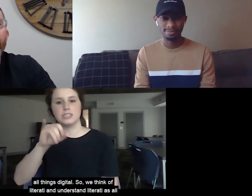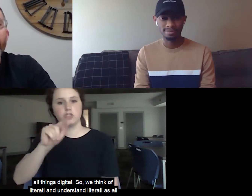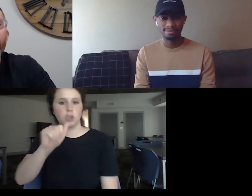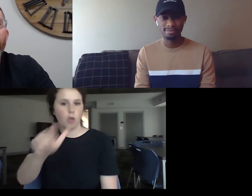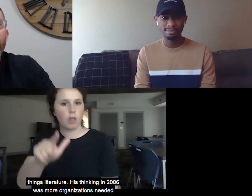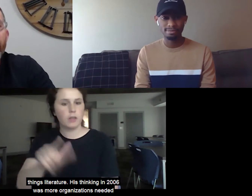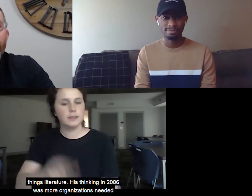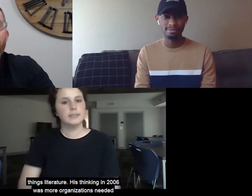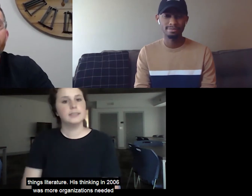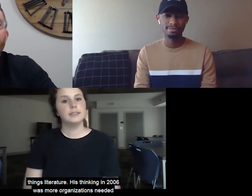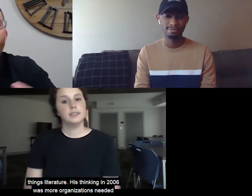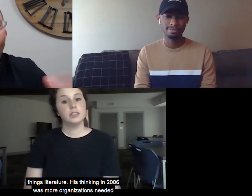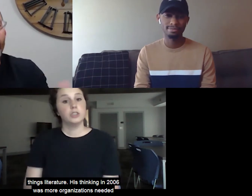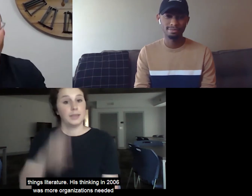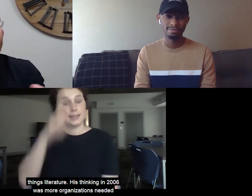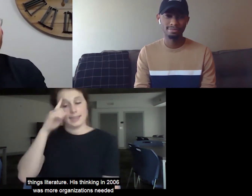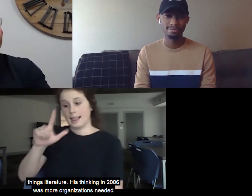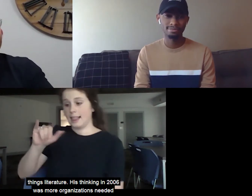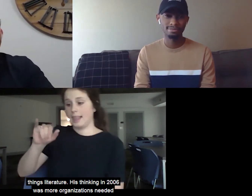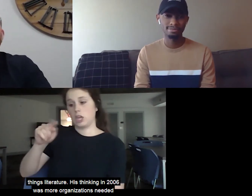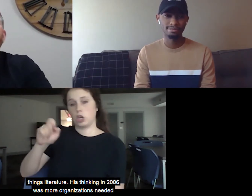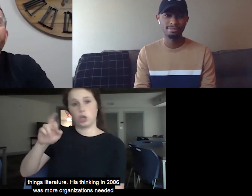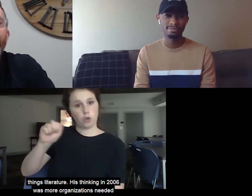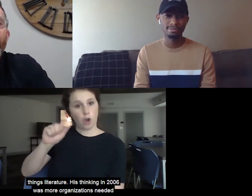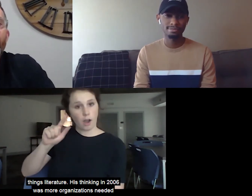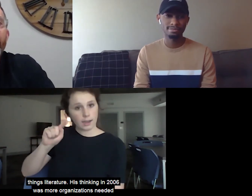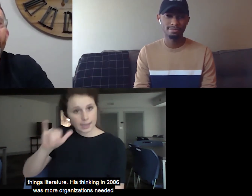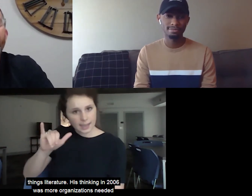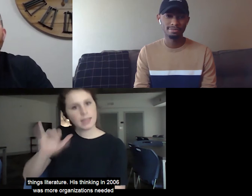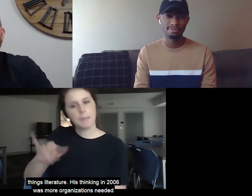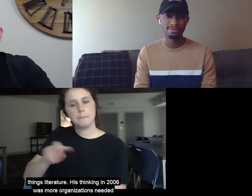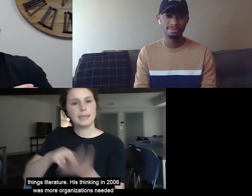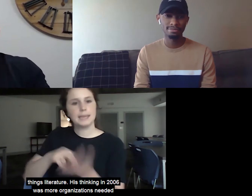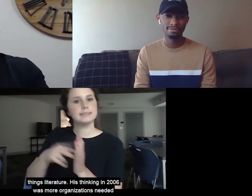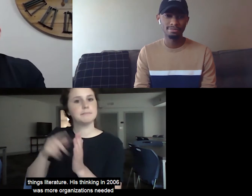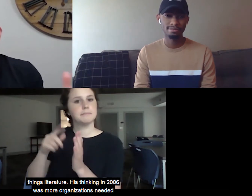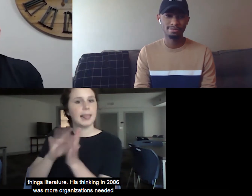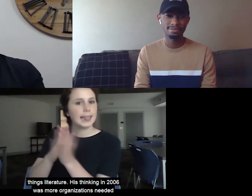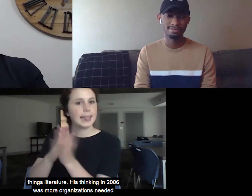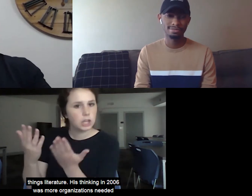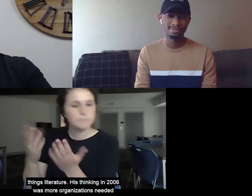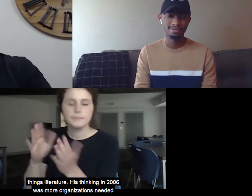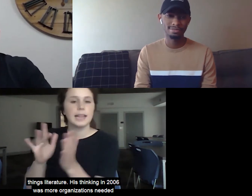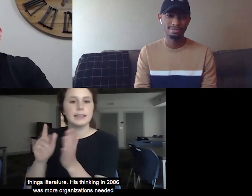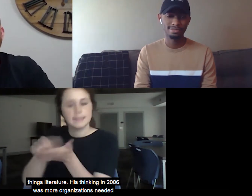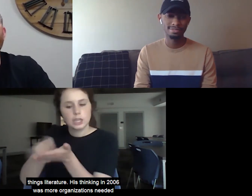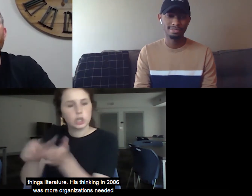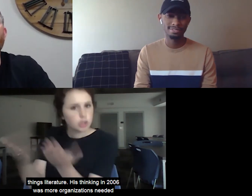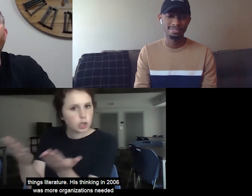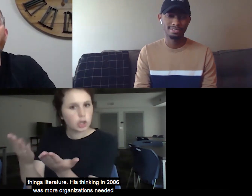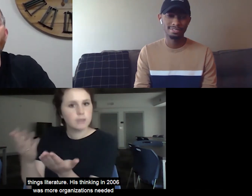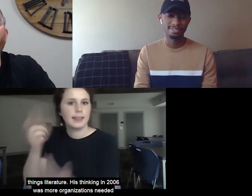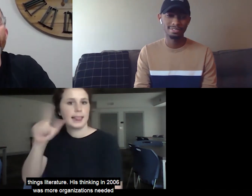literati and understand literati as all things literature. His thinking in 2006